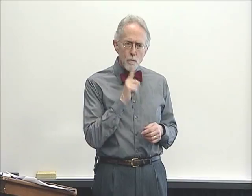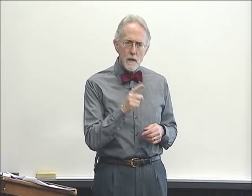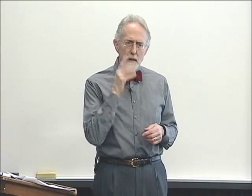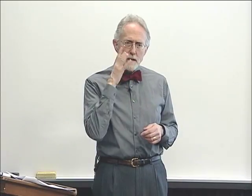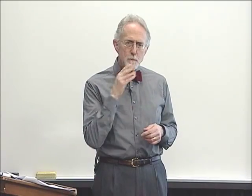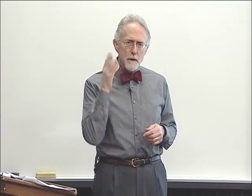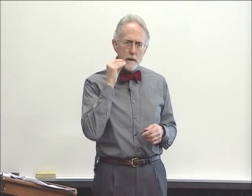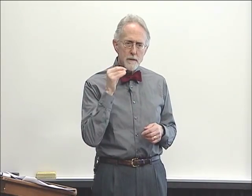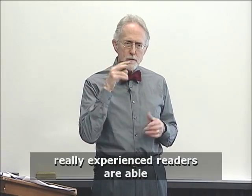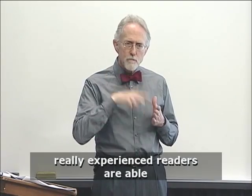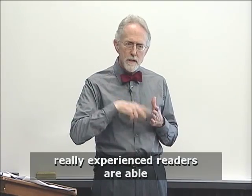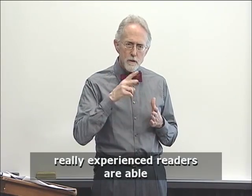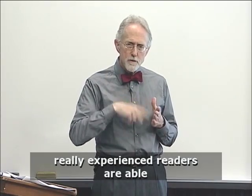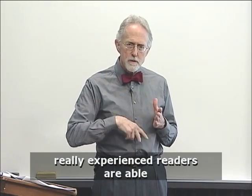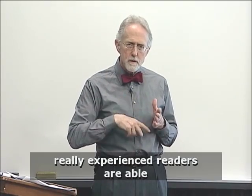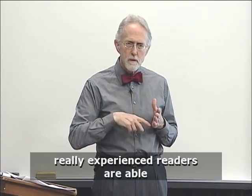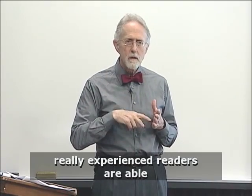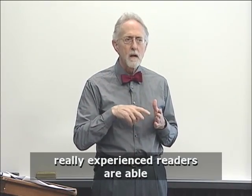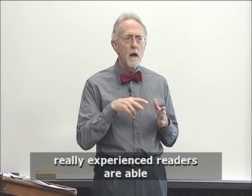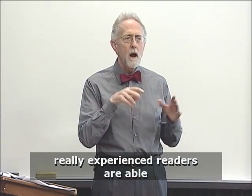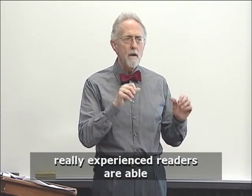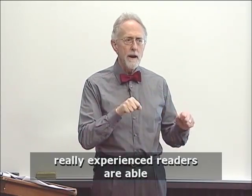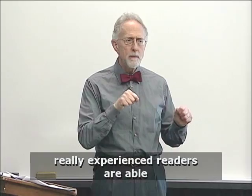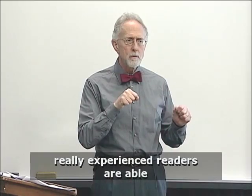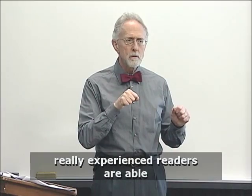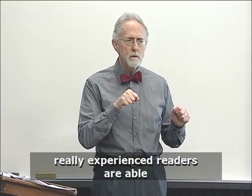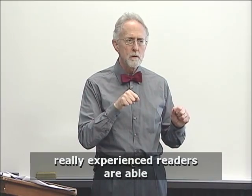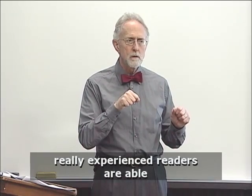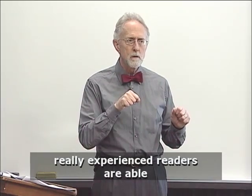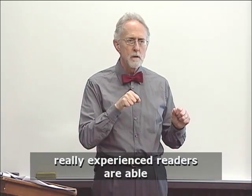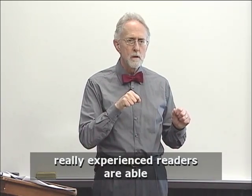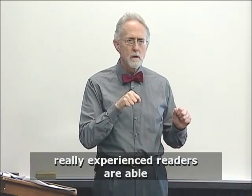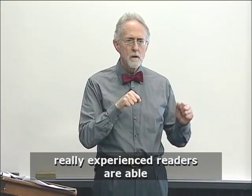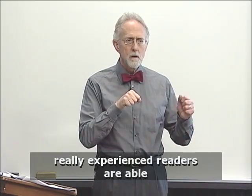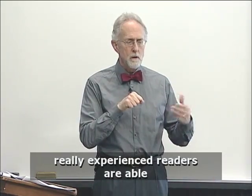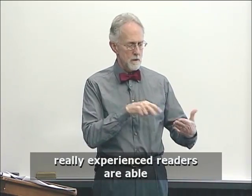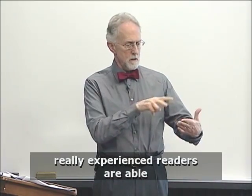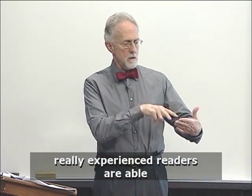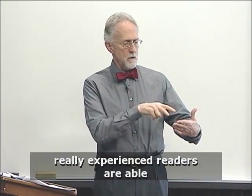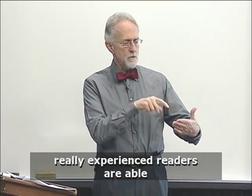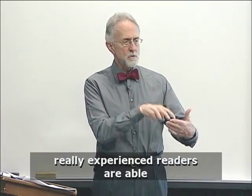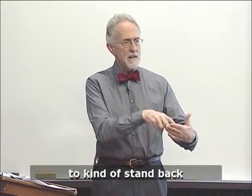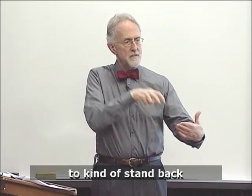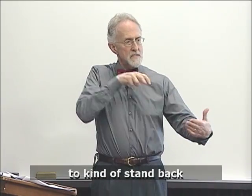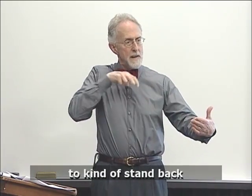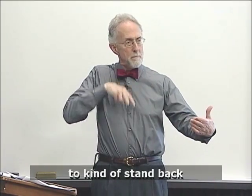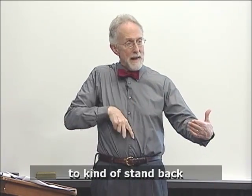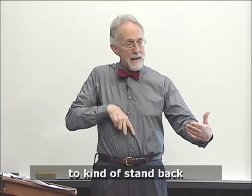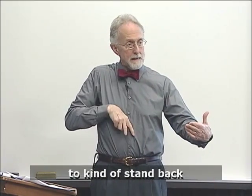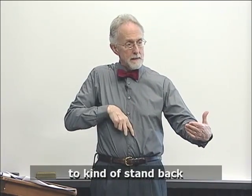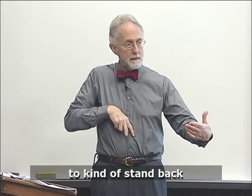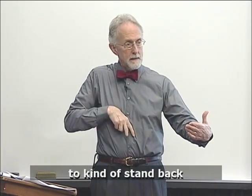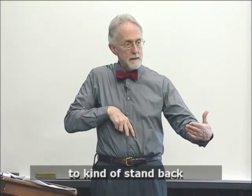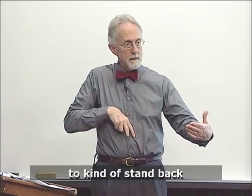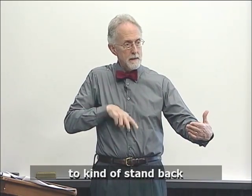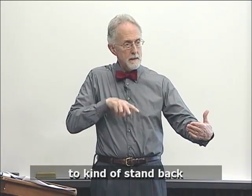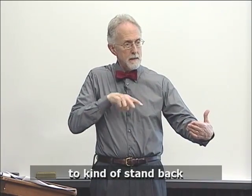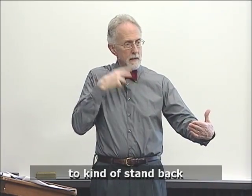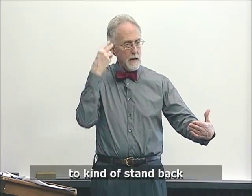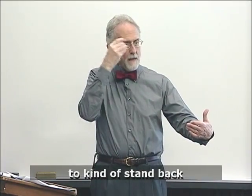really experienced readers are able to kind of stand back and